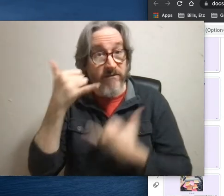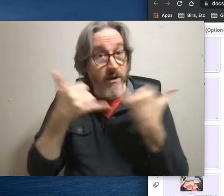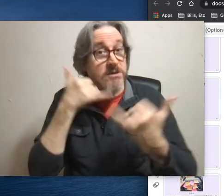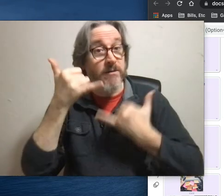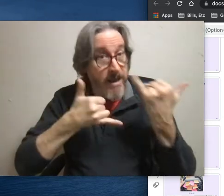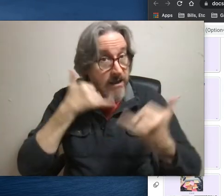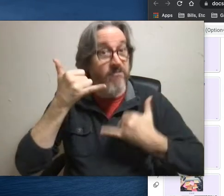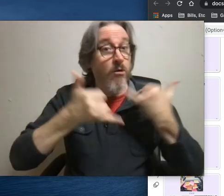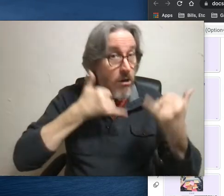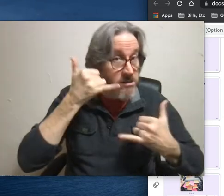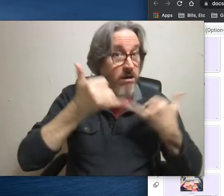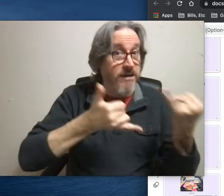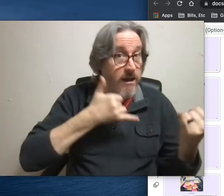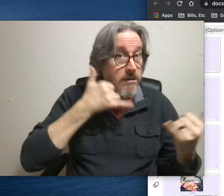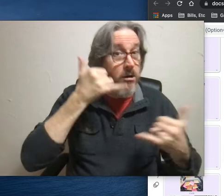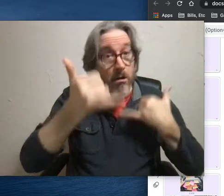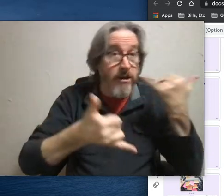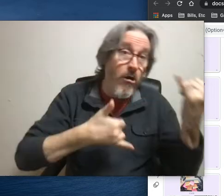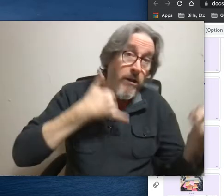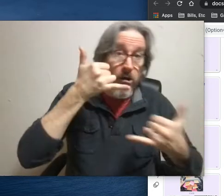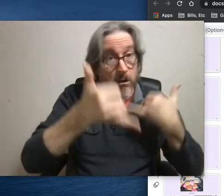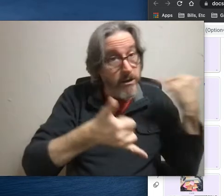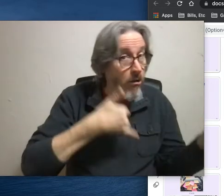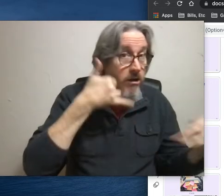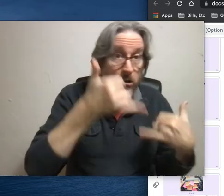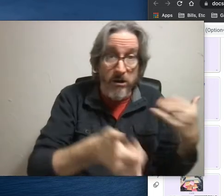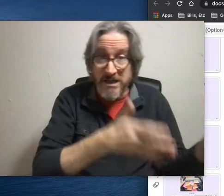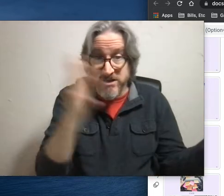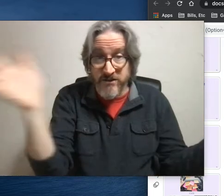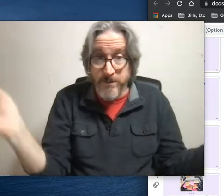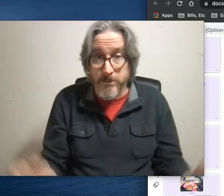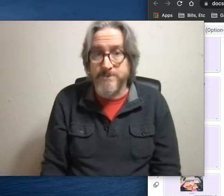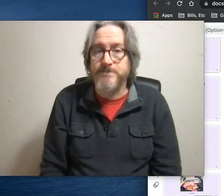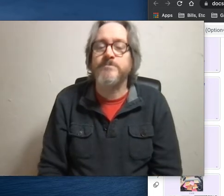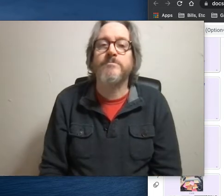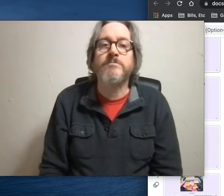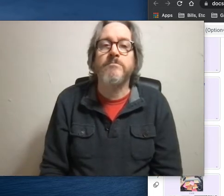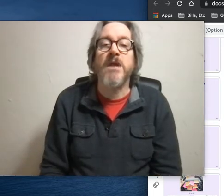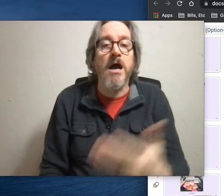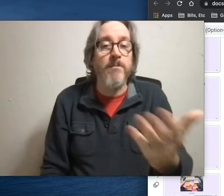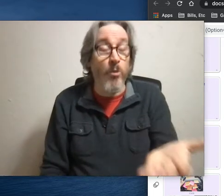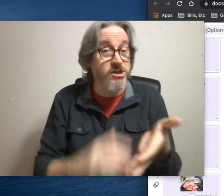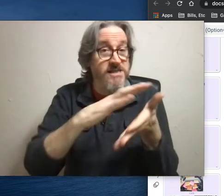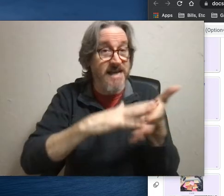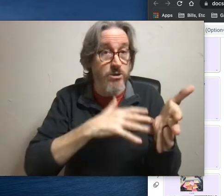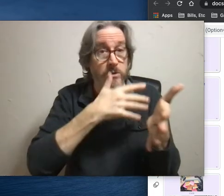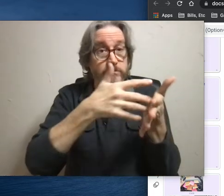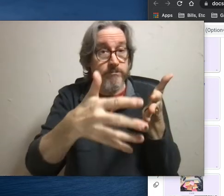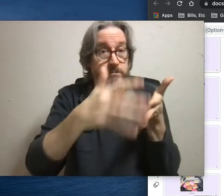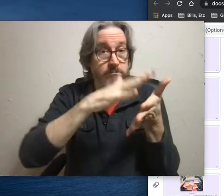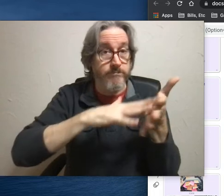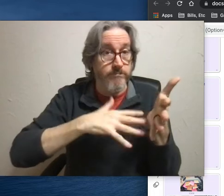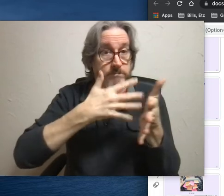Or if I was like making phone calls all day, calling, lots of different people. We saw